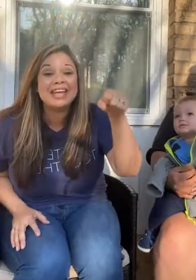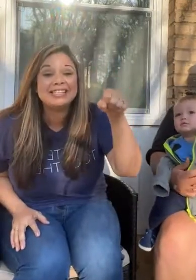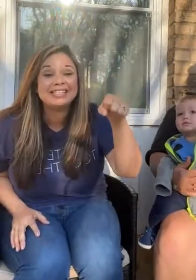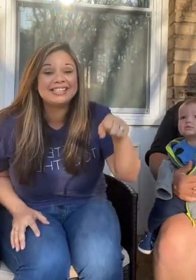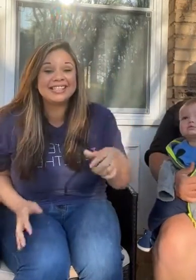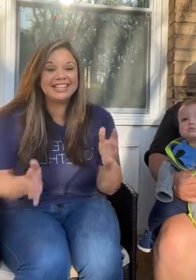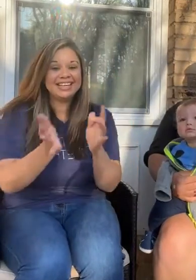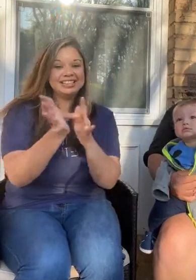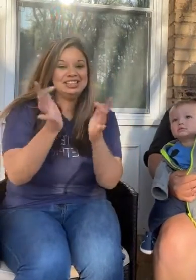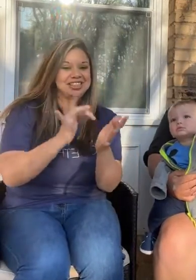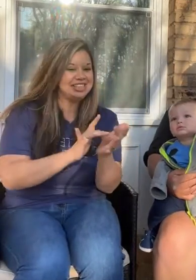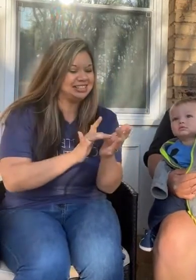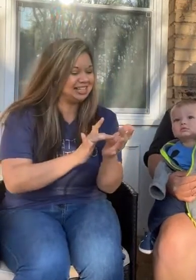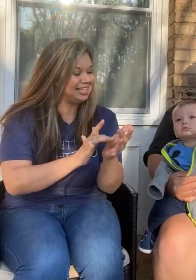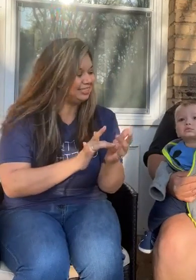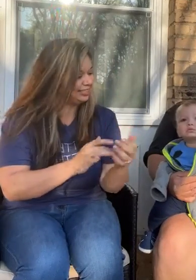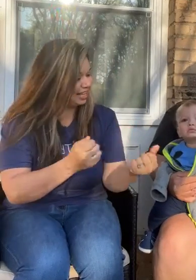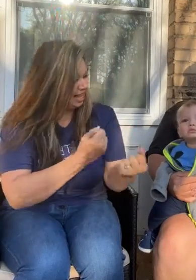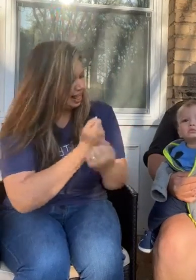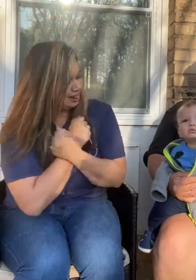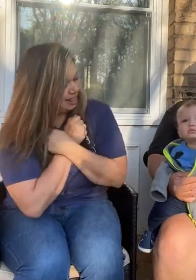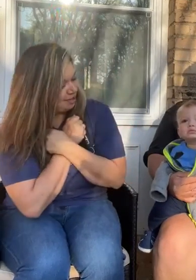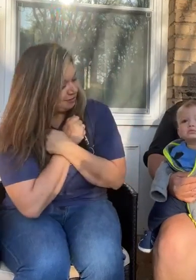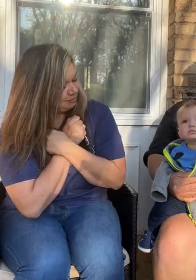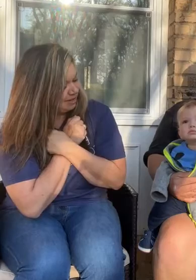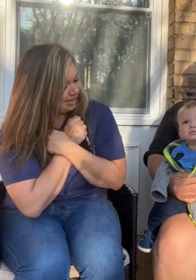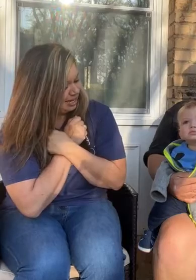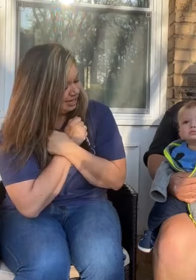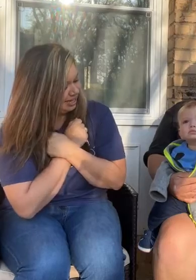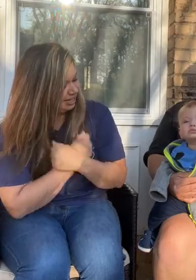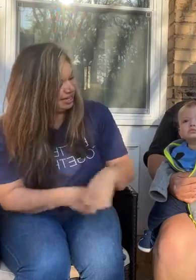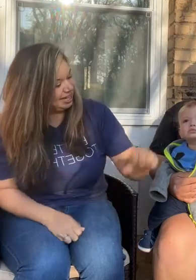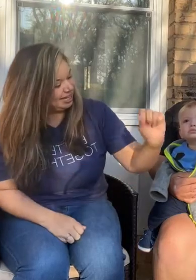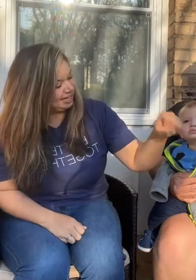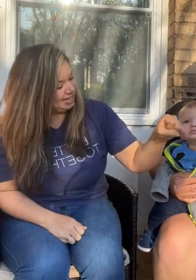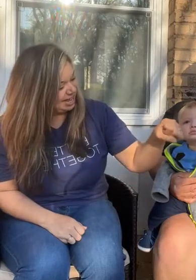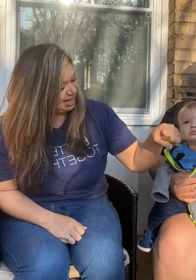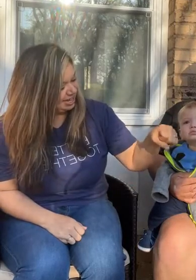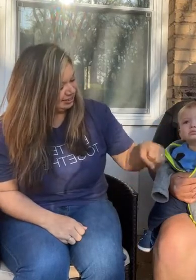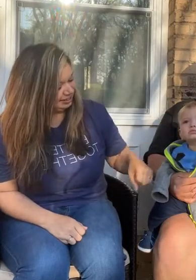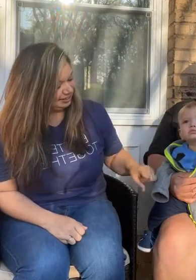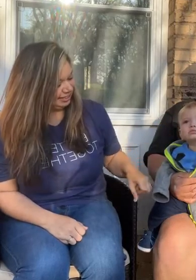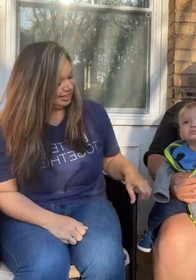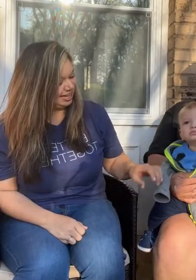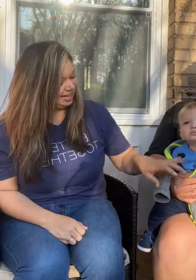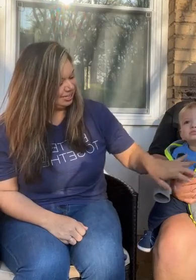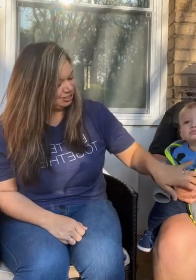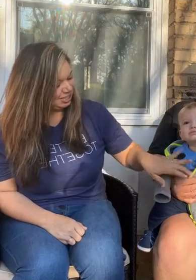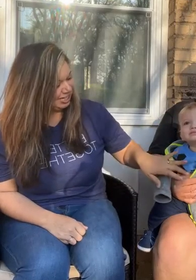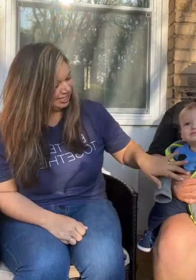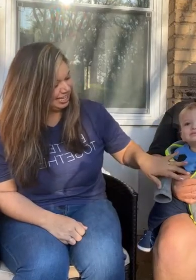Yes, Jesus loves me. Yes,